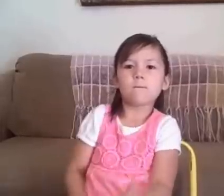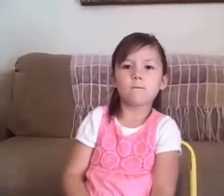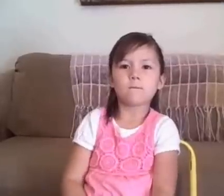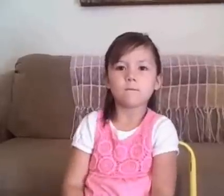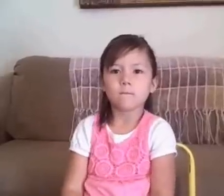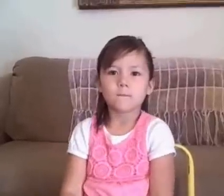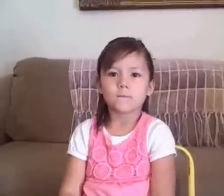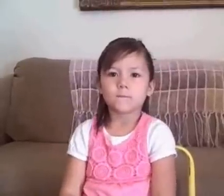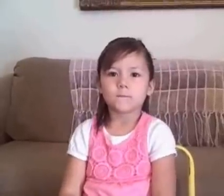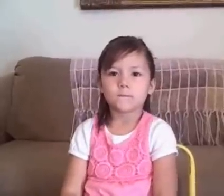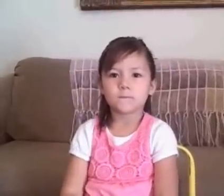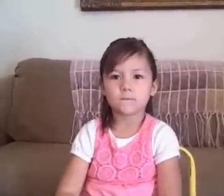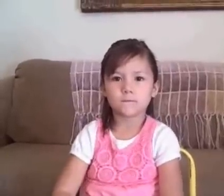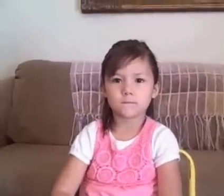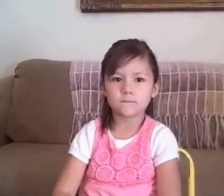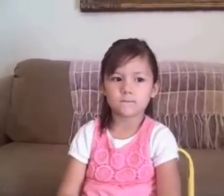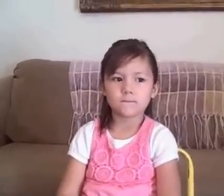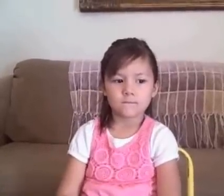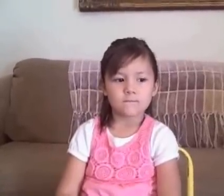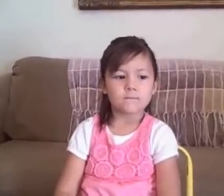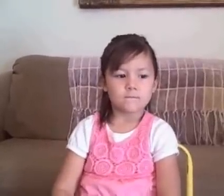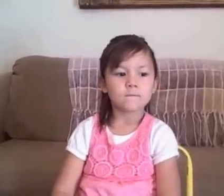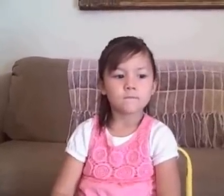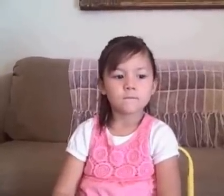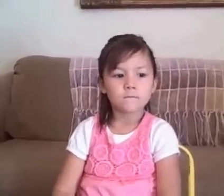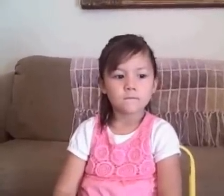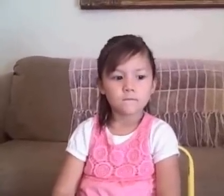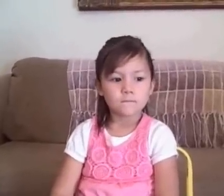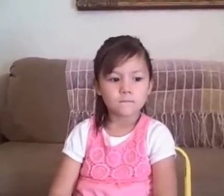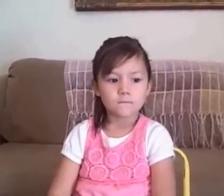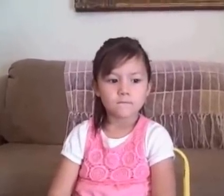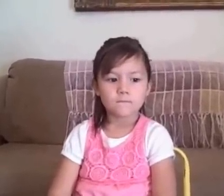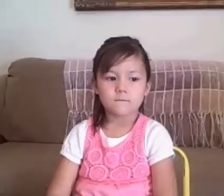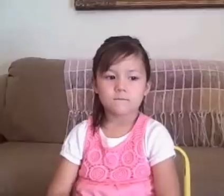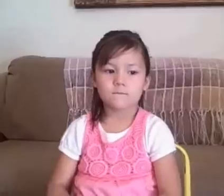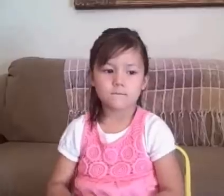You know, I keep cutting the cookie out of here. What is banana?